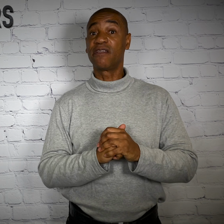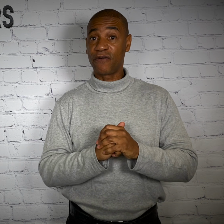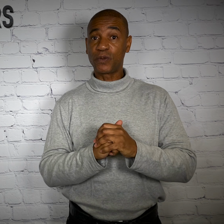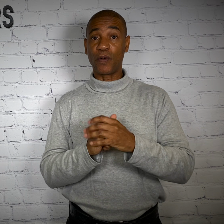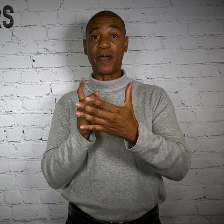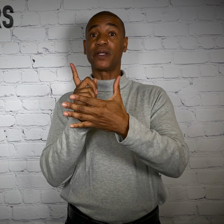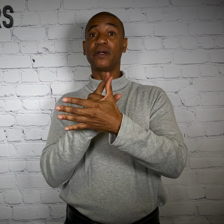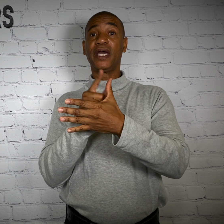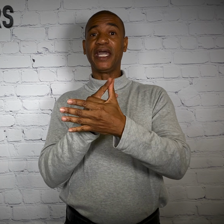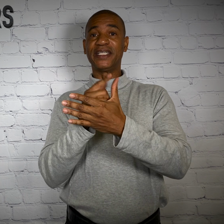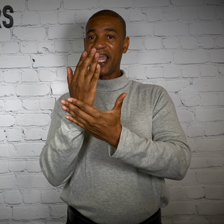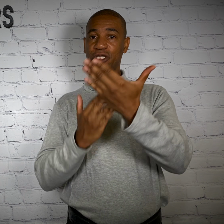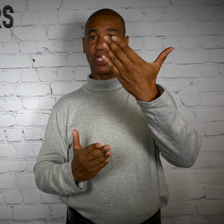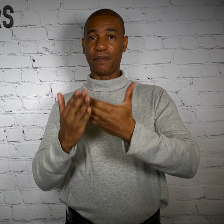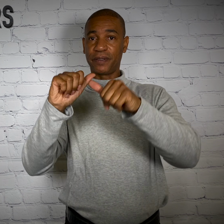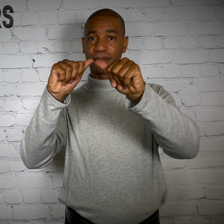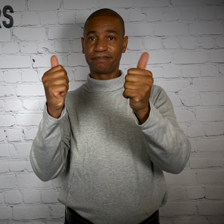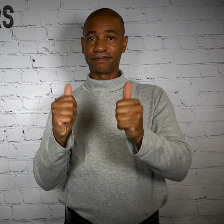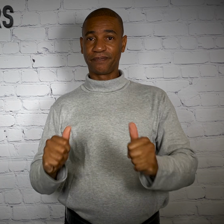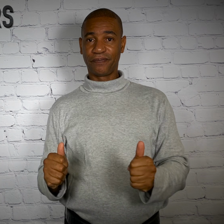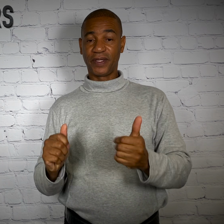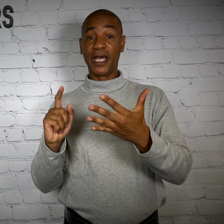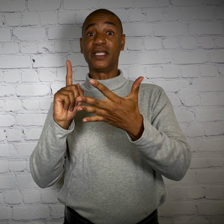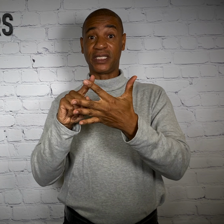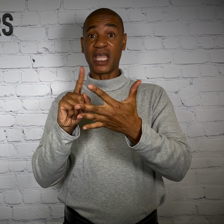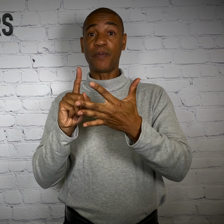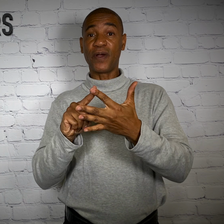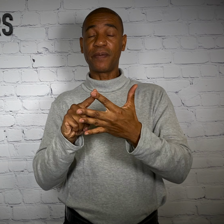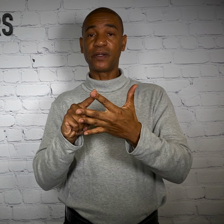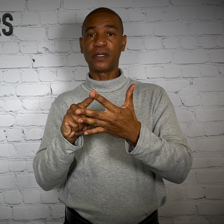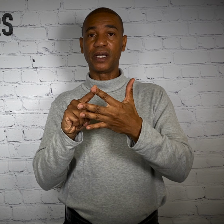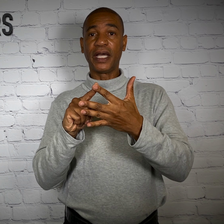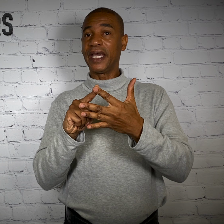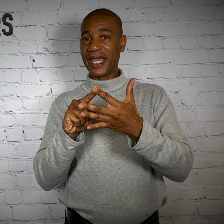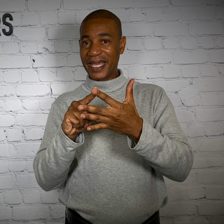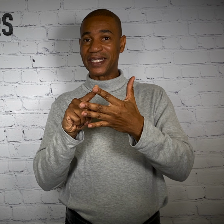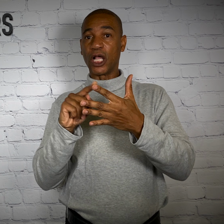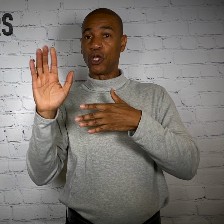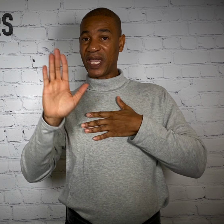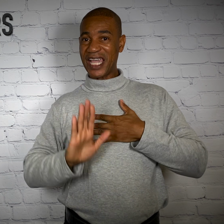first parameter is Handshape. The second parameter is